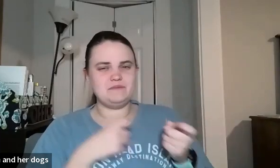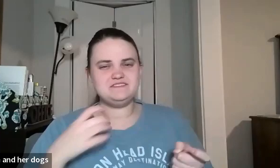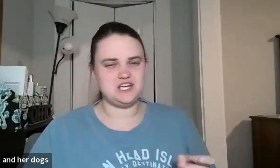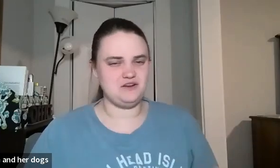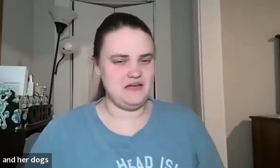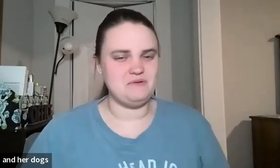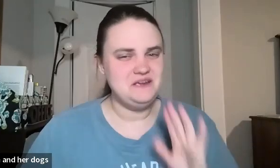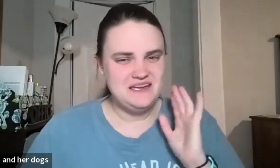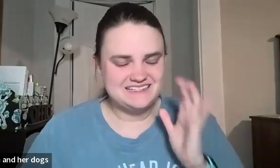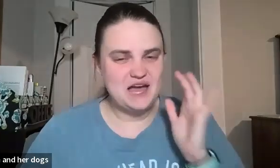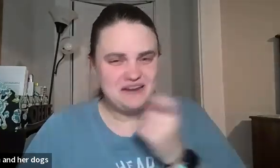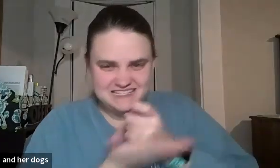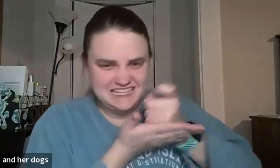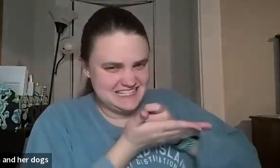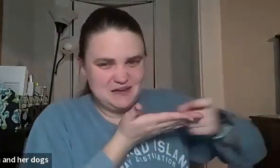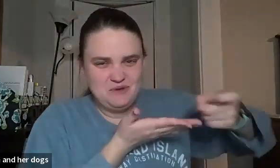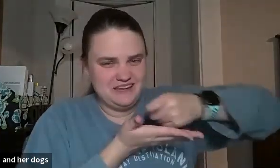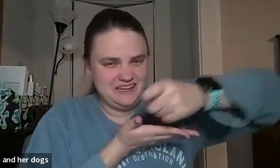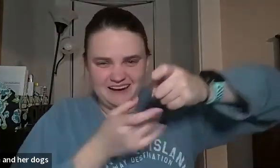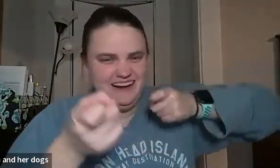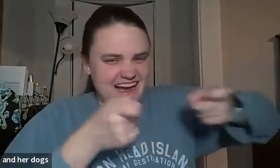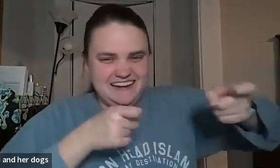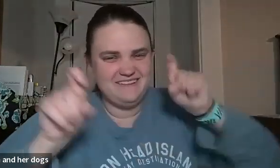gonna have to check on that one, because that one is like, it's somewhere here. I know it's